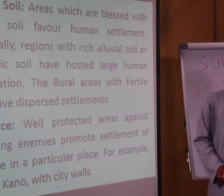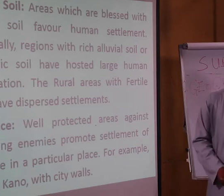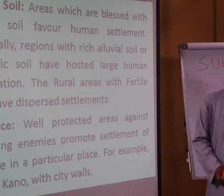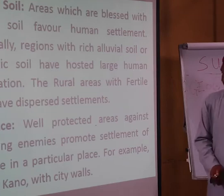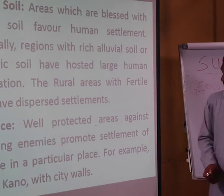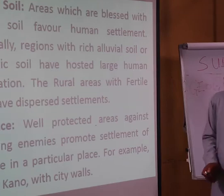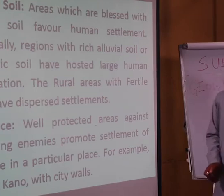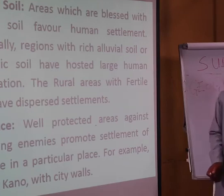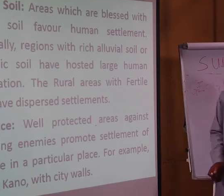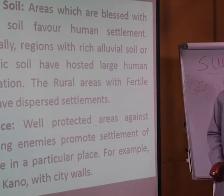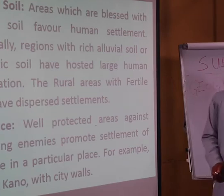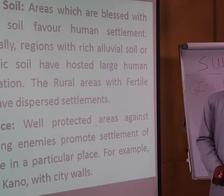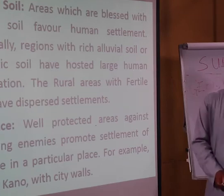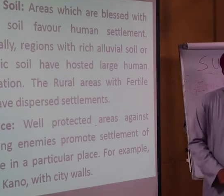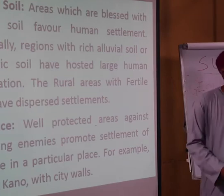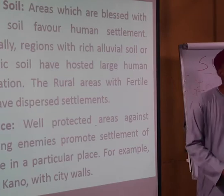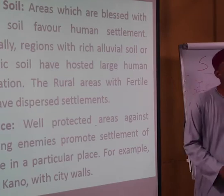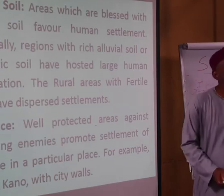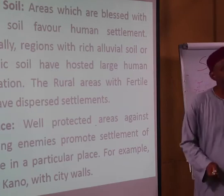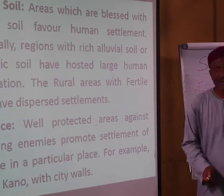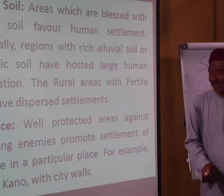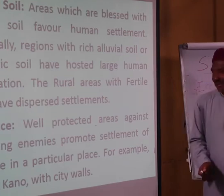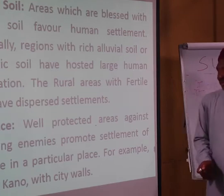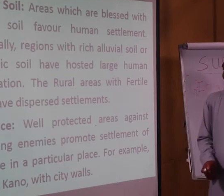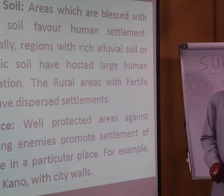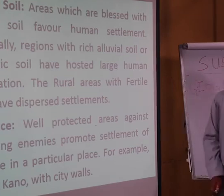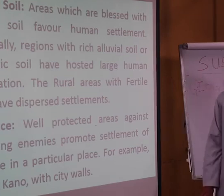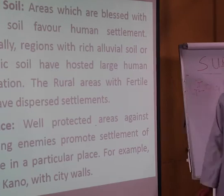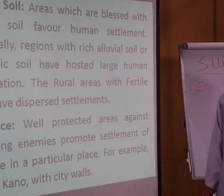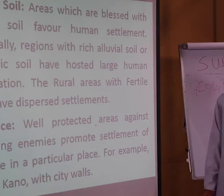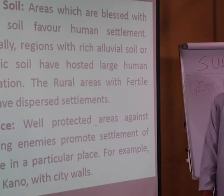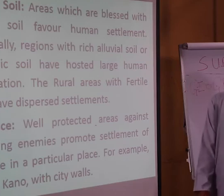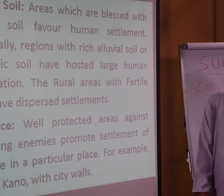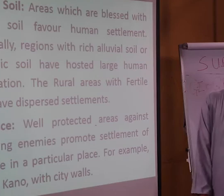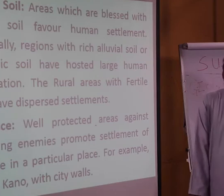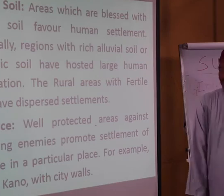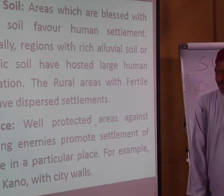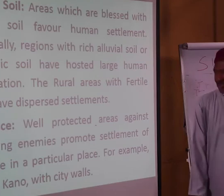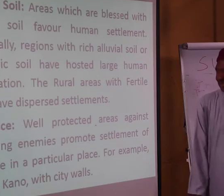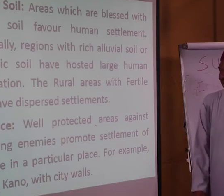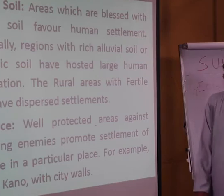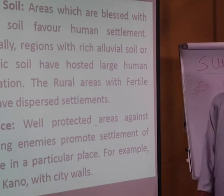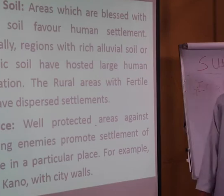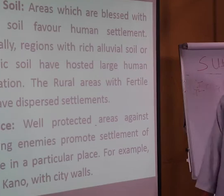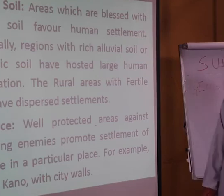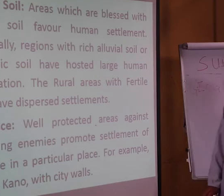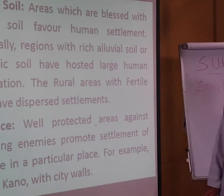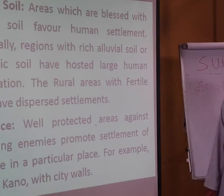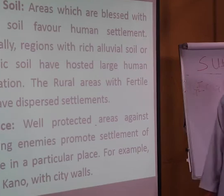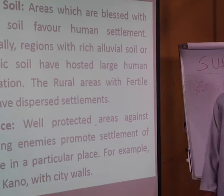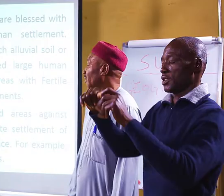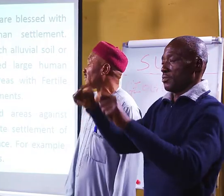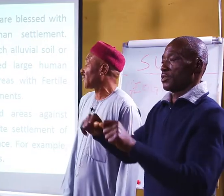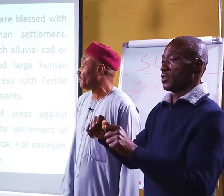Well-protected area against invading enemies promote settlement and people in particular